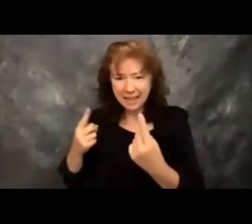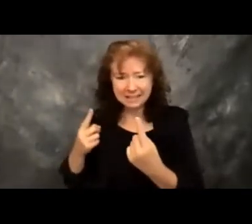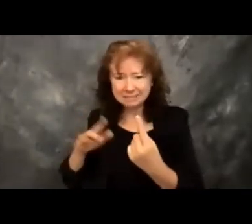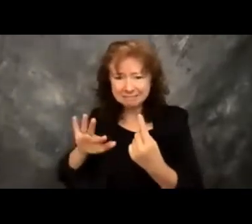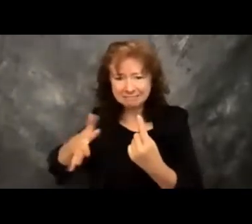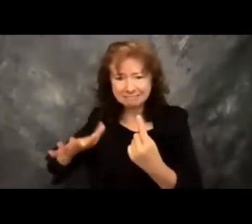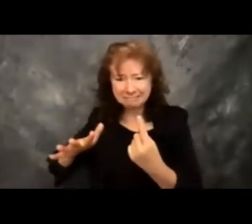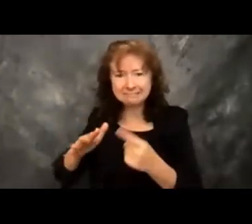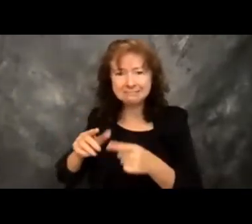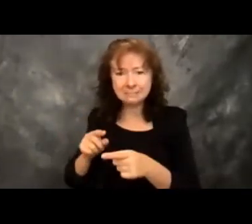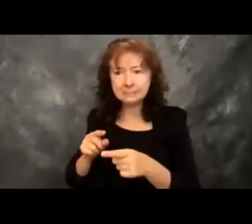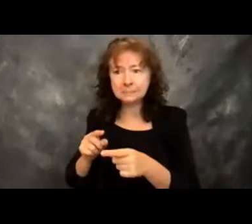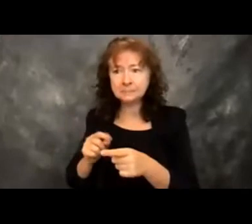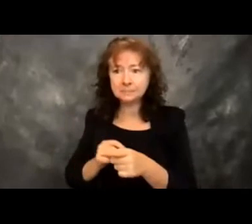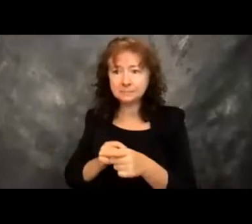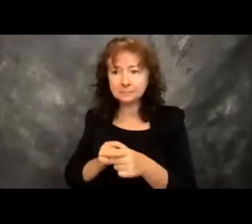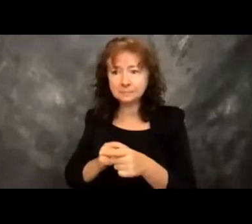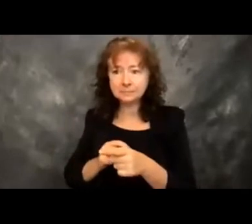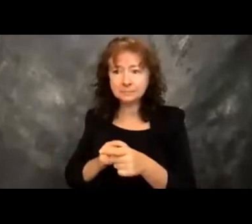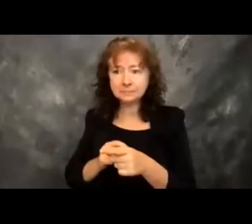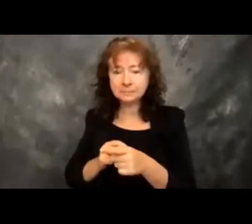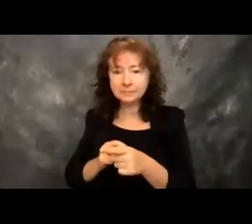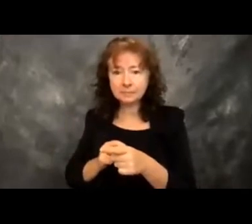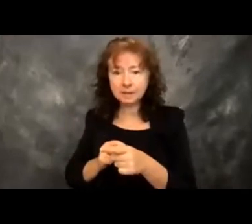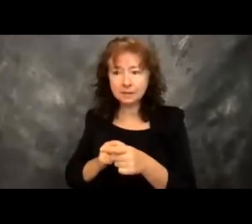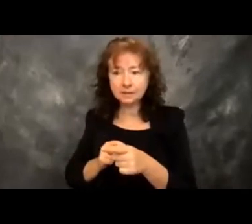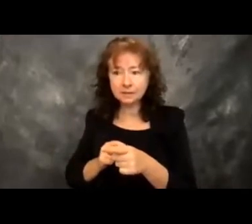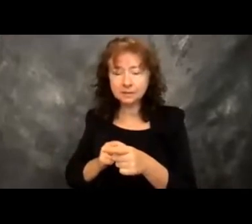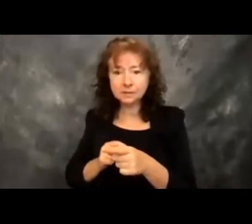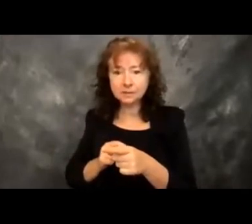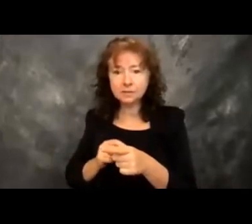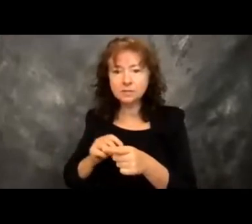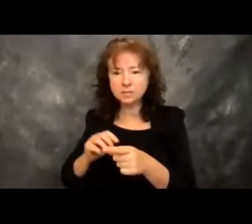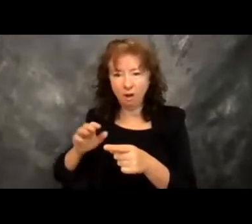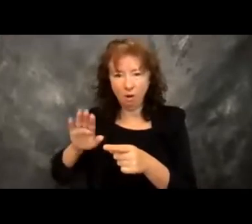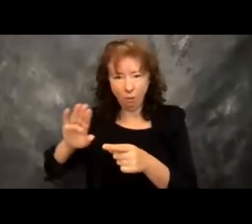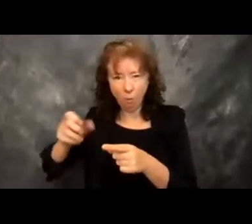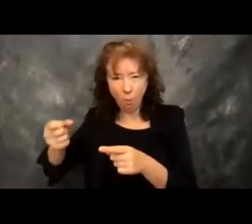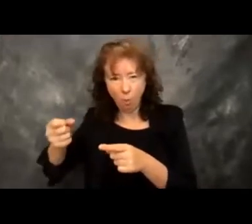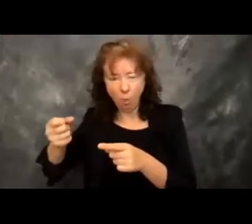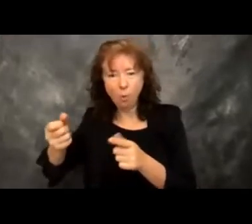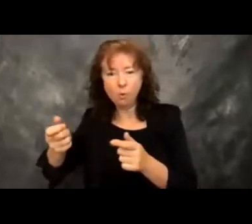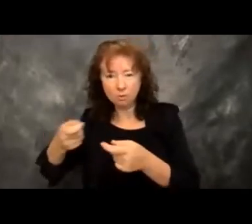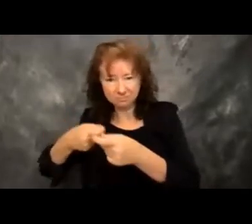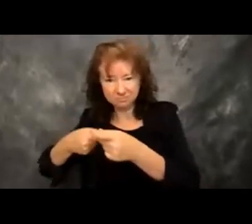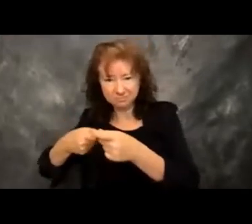ask that we will move on to the next speaker.